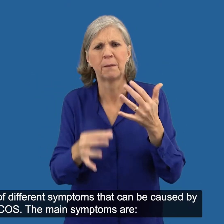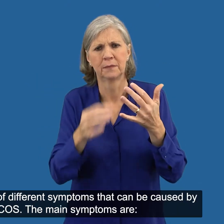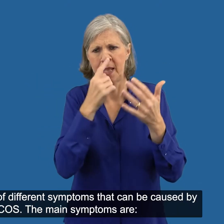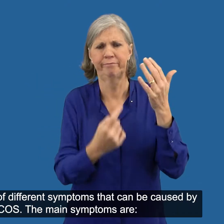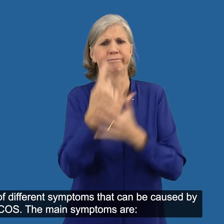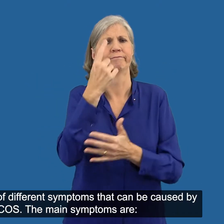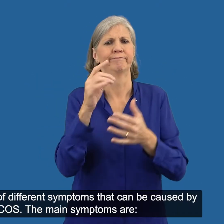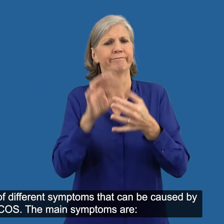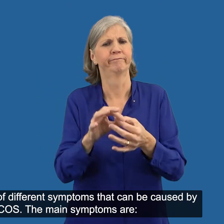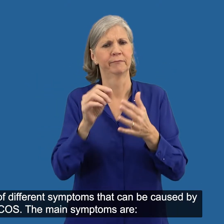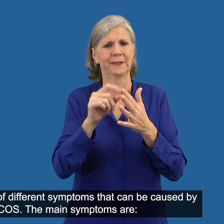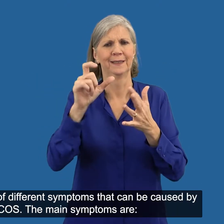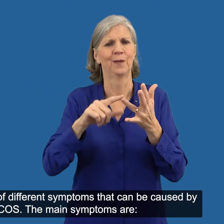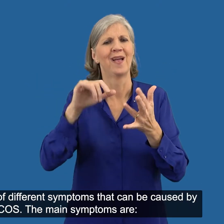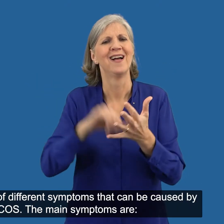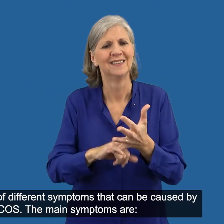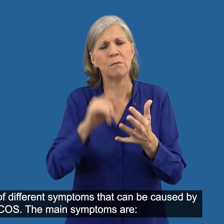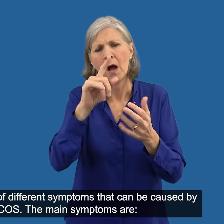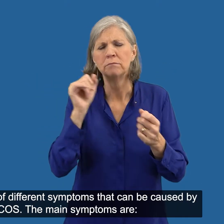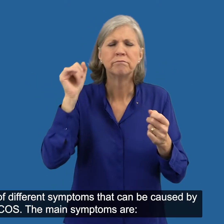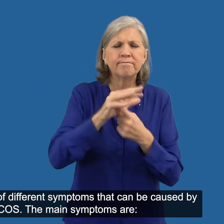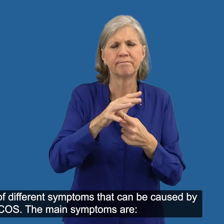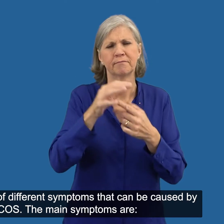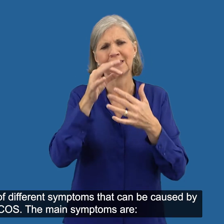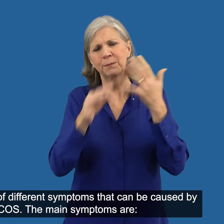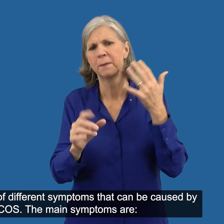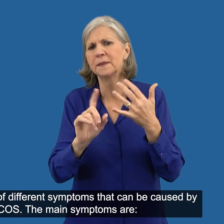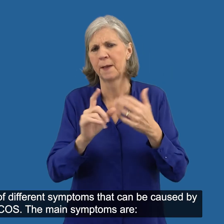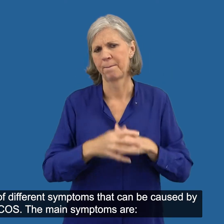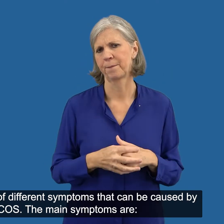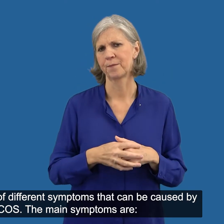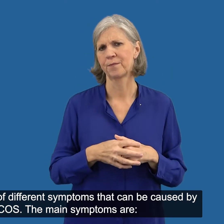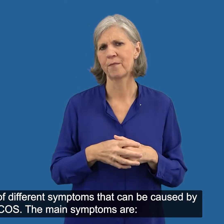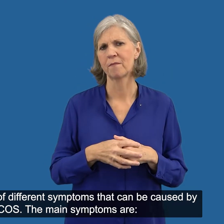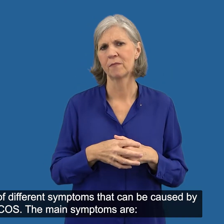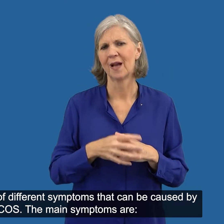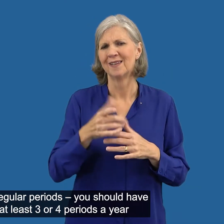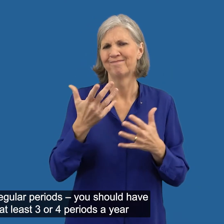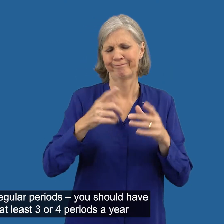There are lots of different symptoms that can be caused by PCOS. The main symptoms are